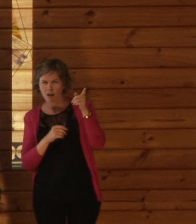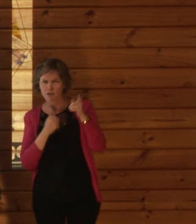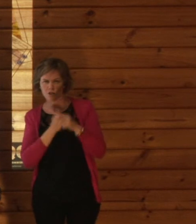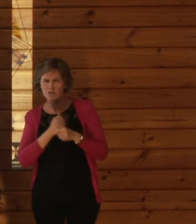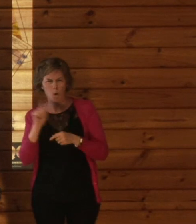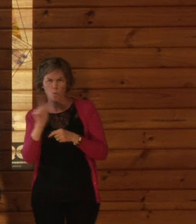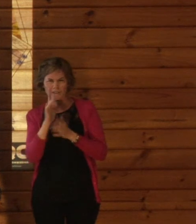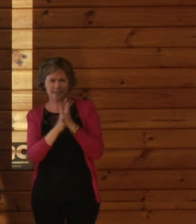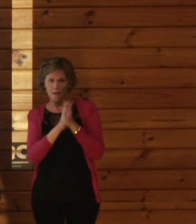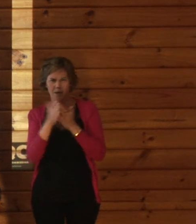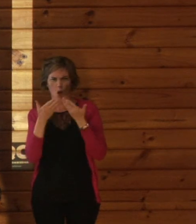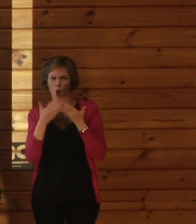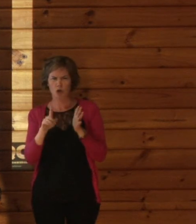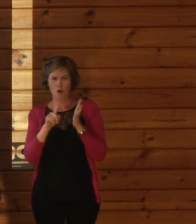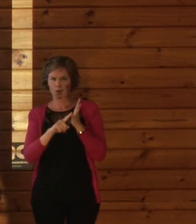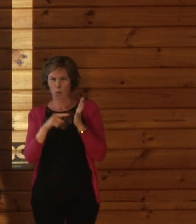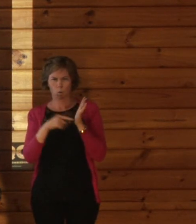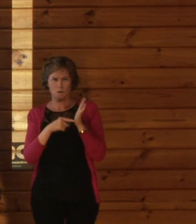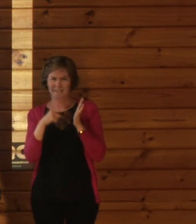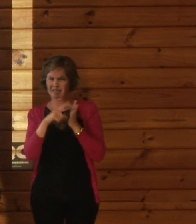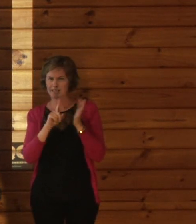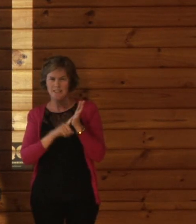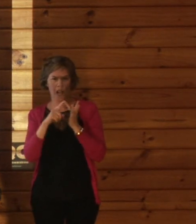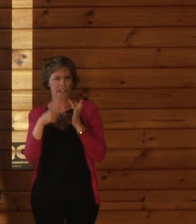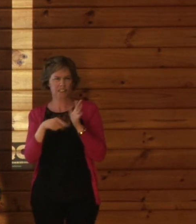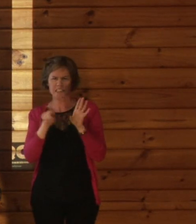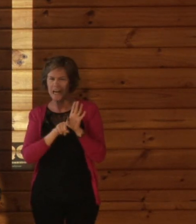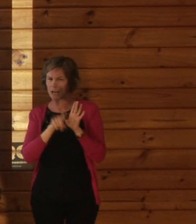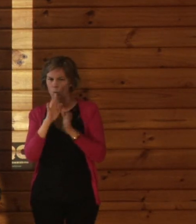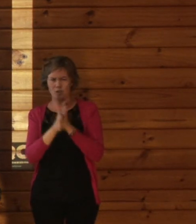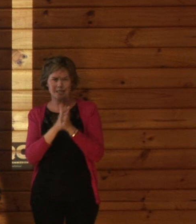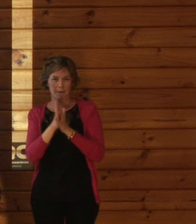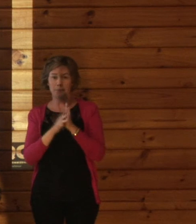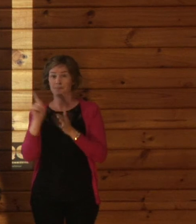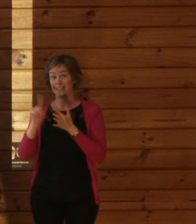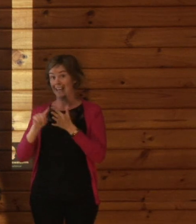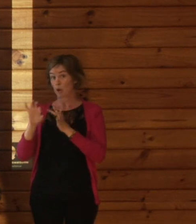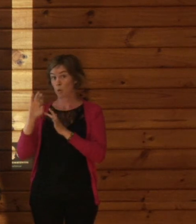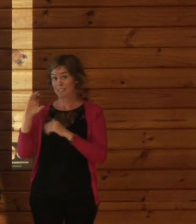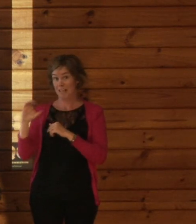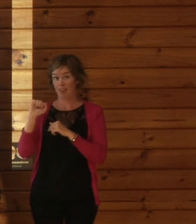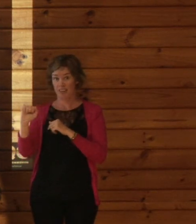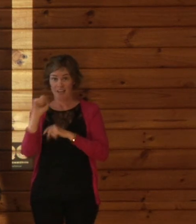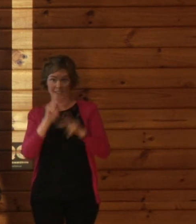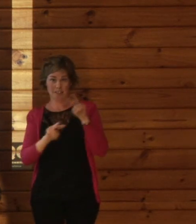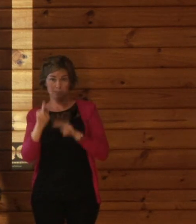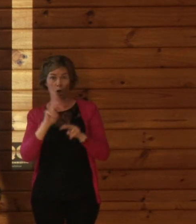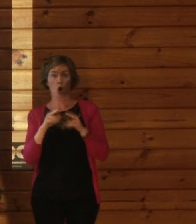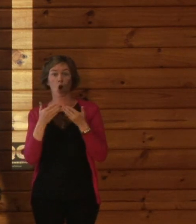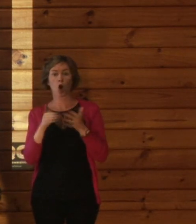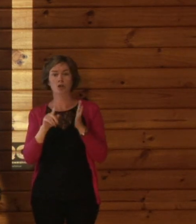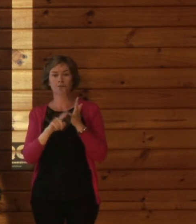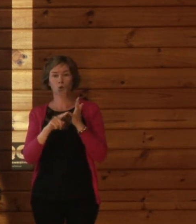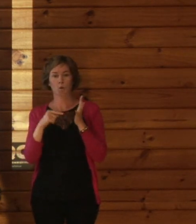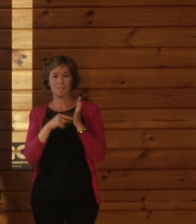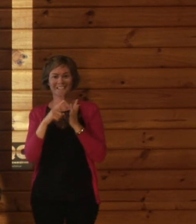So the way that EQC assesses whether or not there's been a loss of utility is a loss of value in this case. Has that